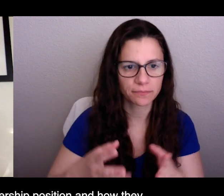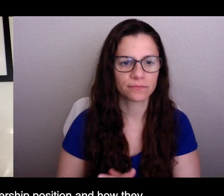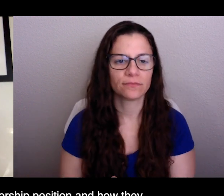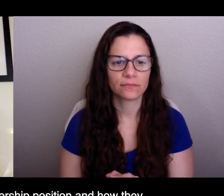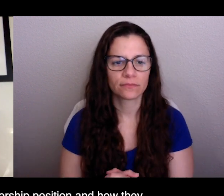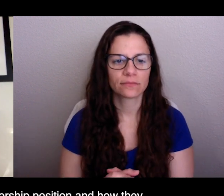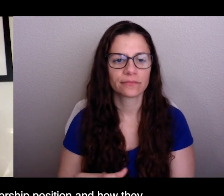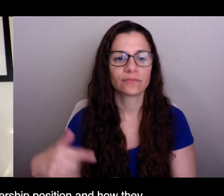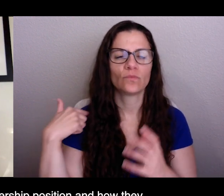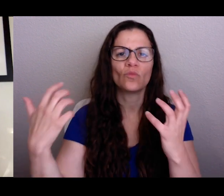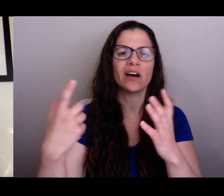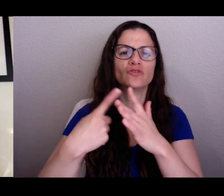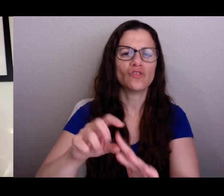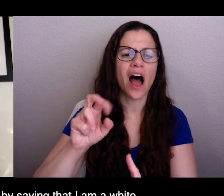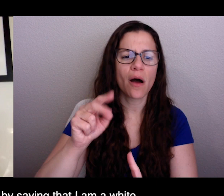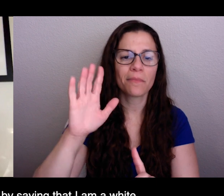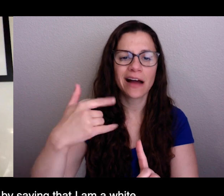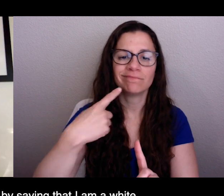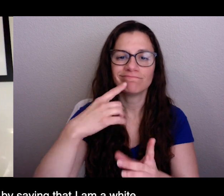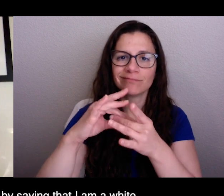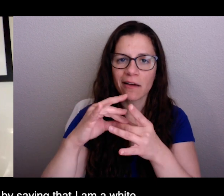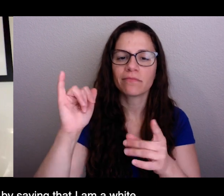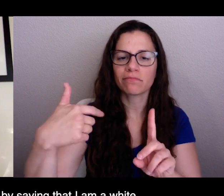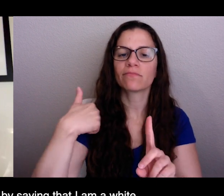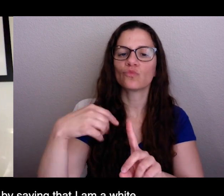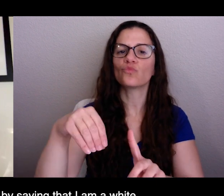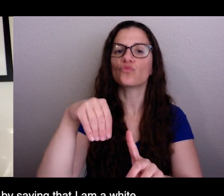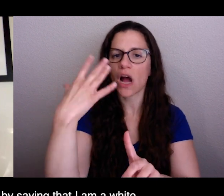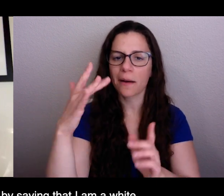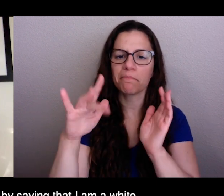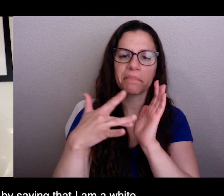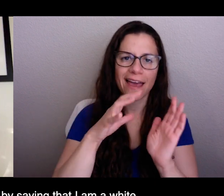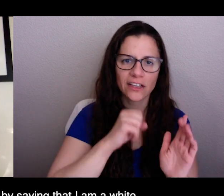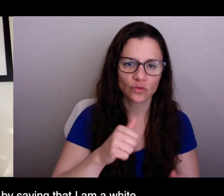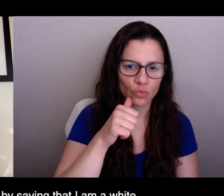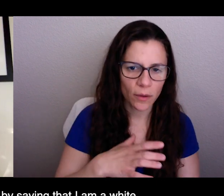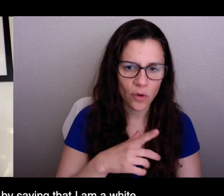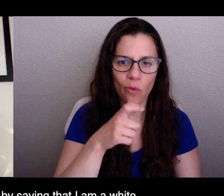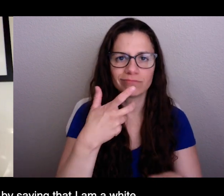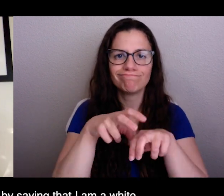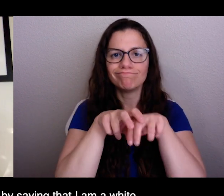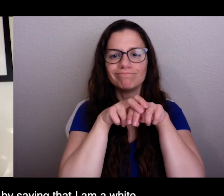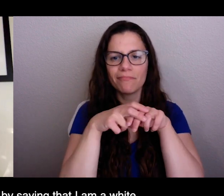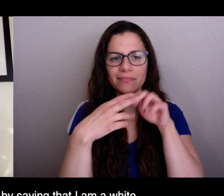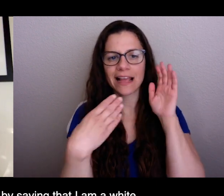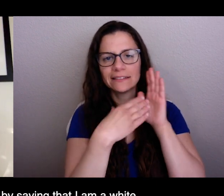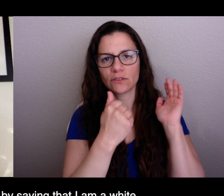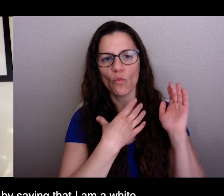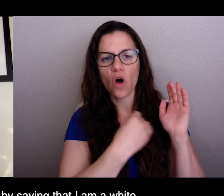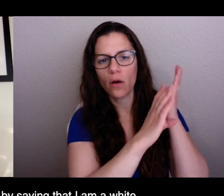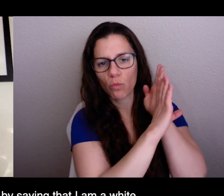might be viewing your leadership position. I want to start out by saying that I am a white middle-aged